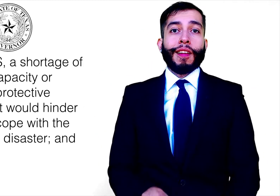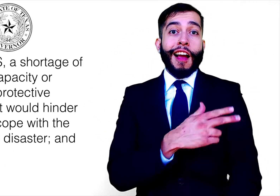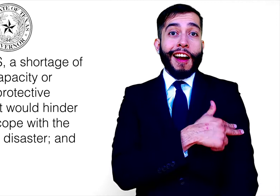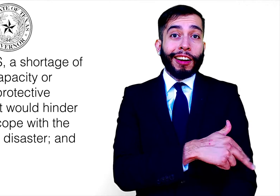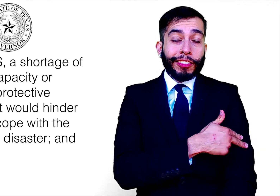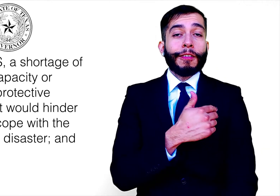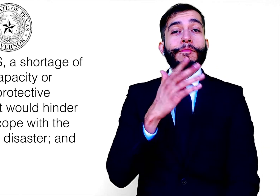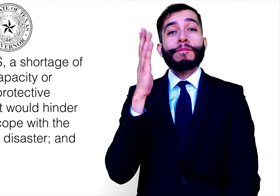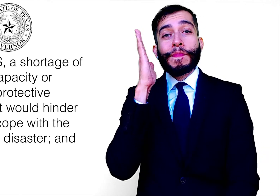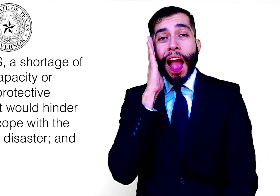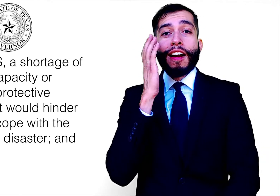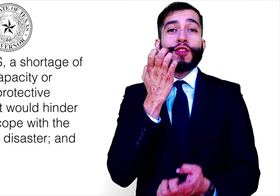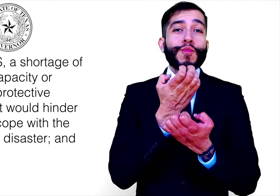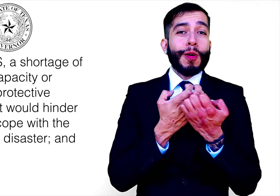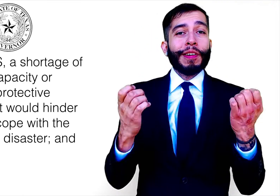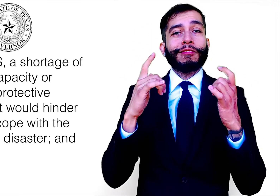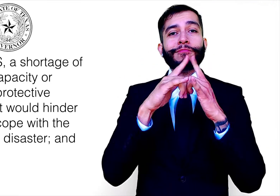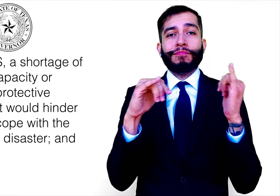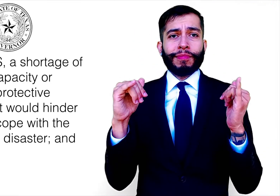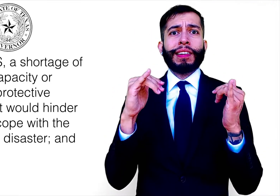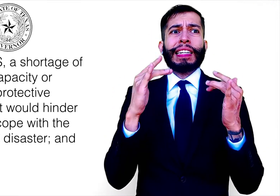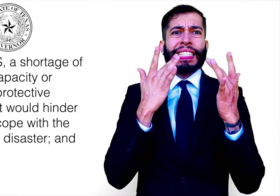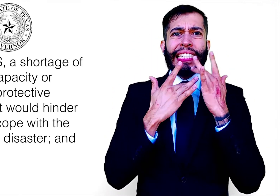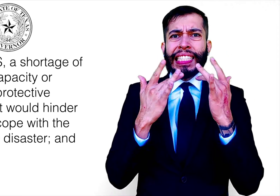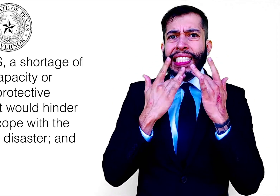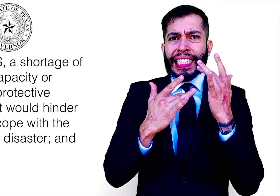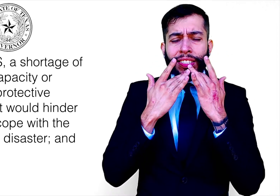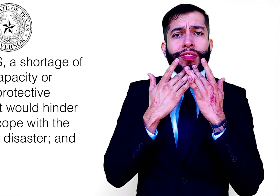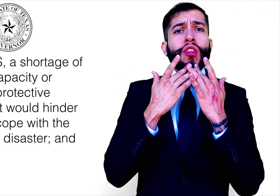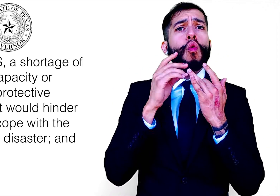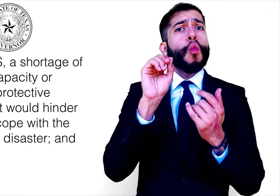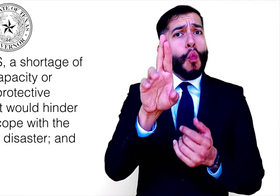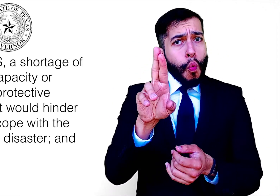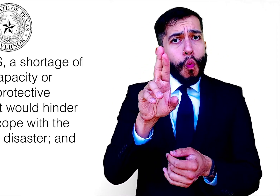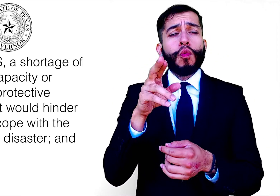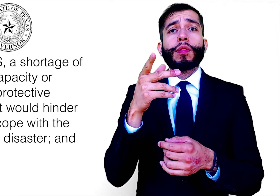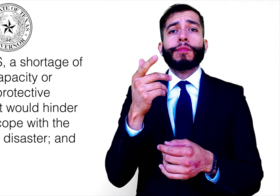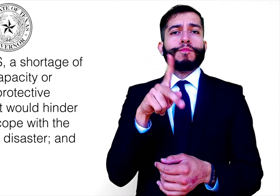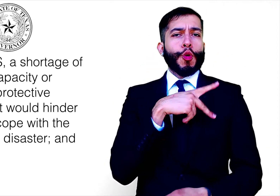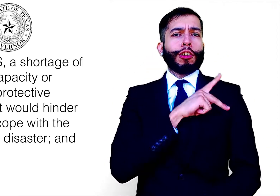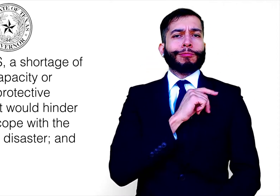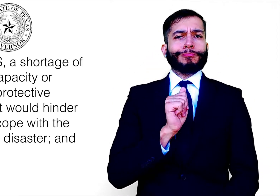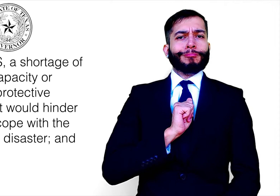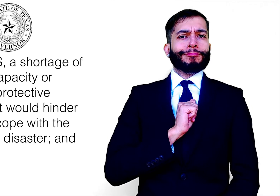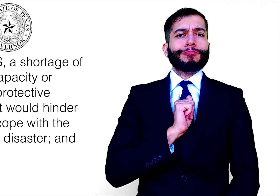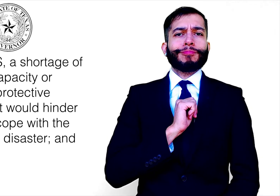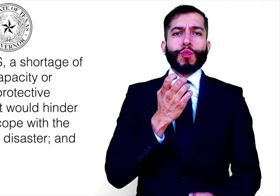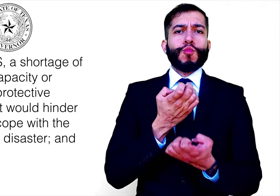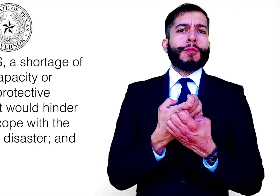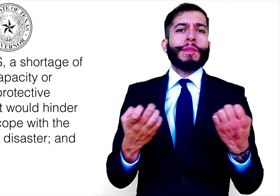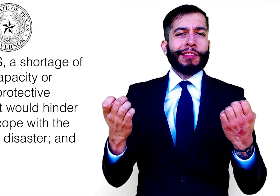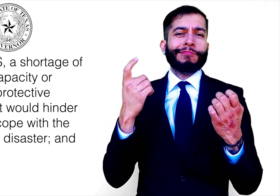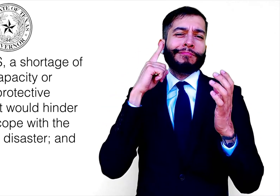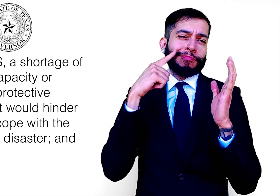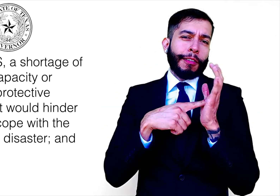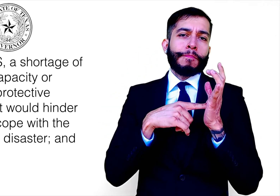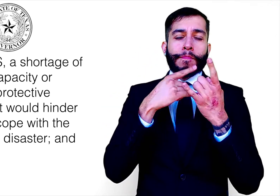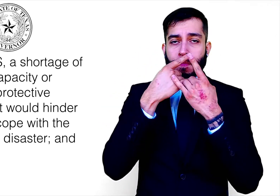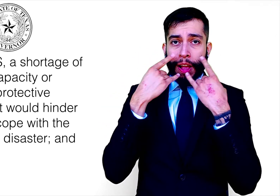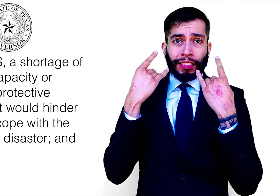And whereas a shortage of hospital capacity or personal protective equipment would hinder efforts to cope with the